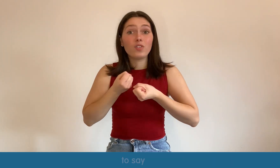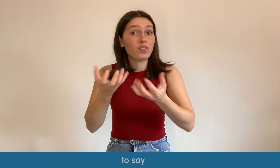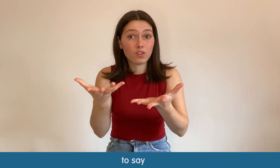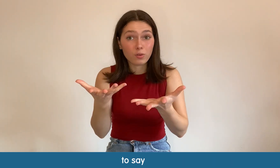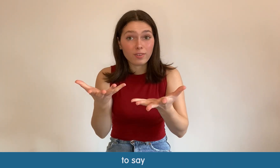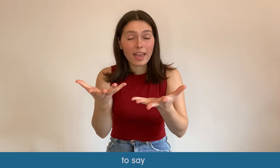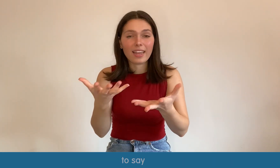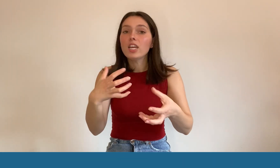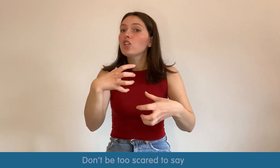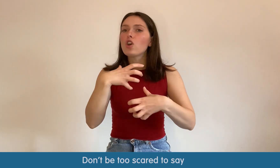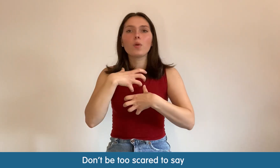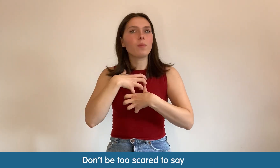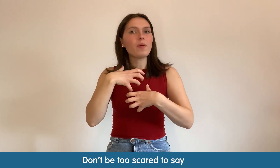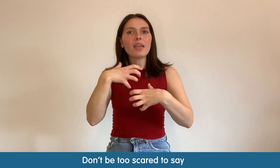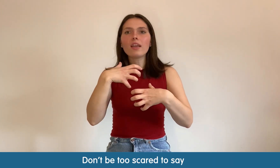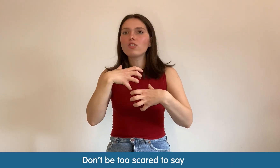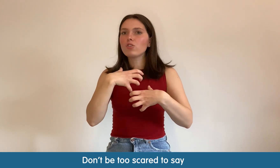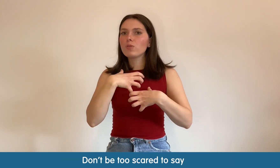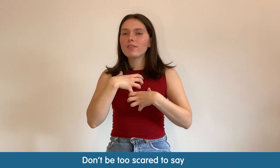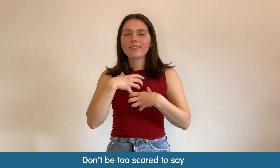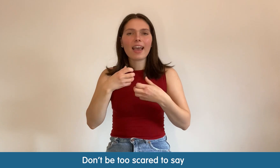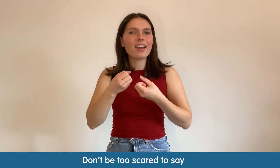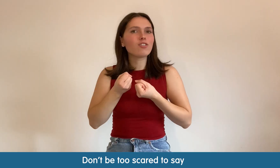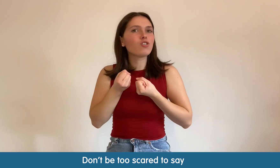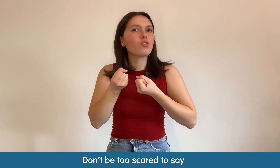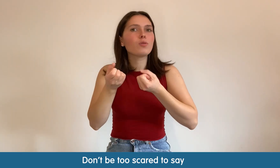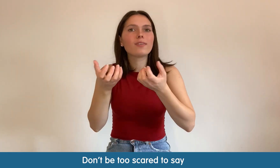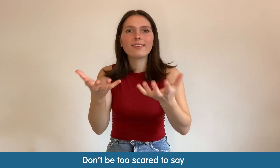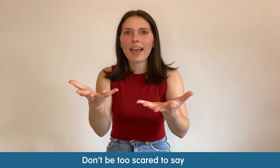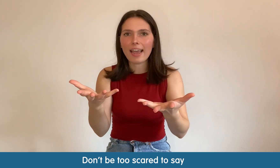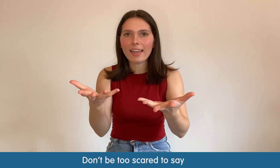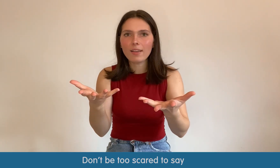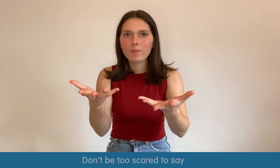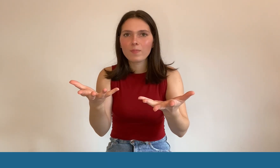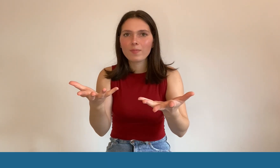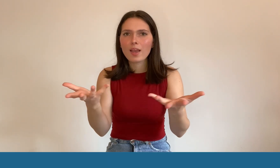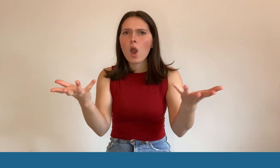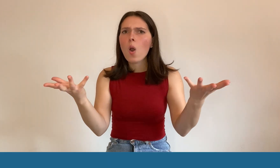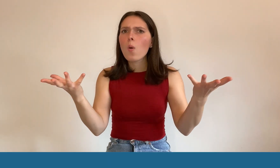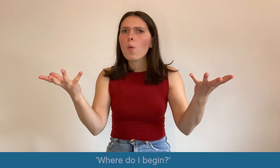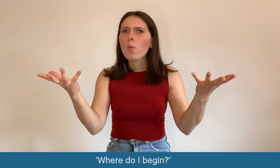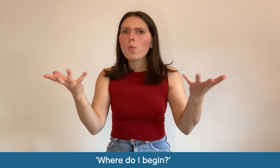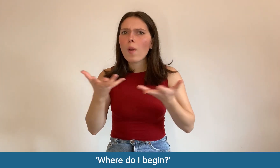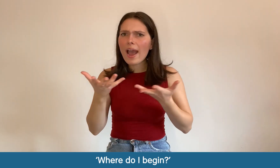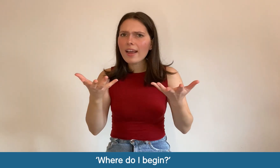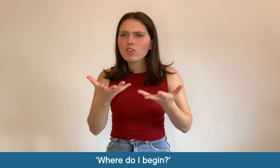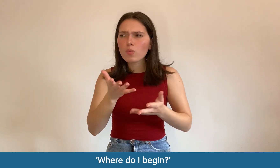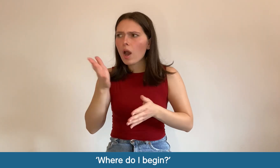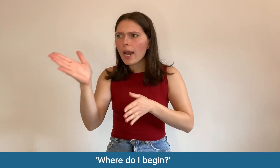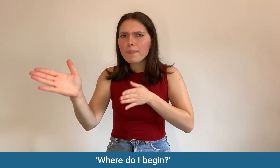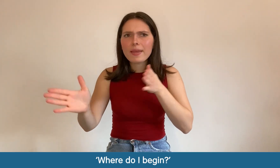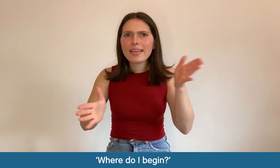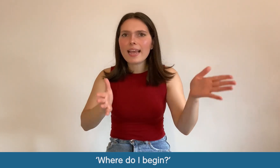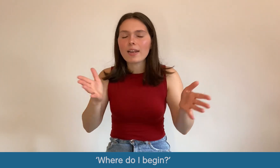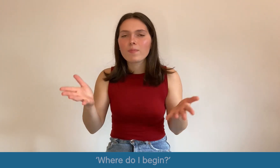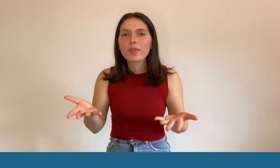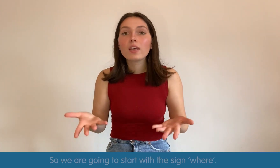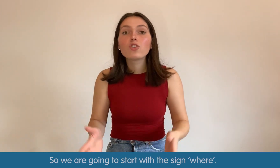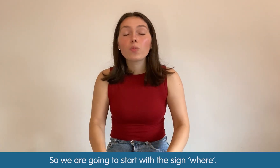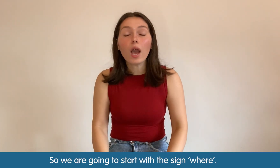To say, don't be too scared to say, where do I begin? So we are